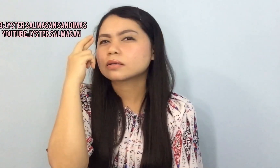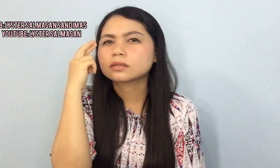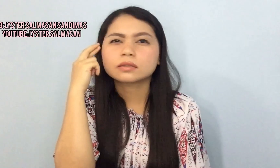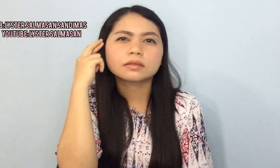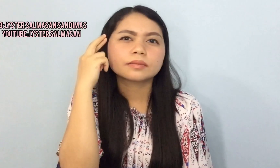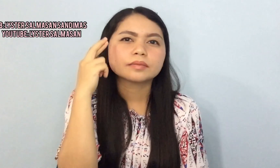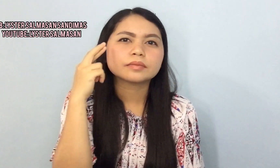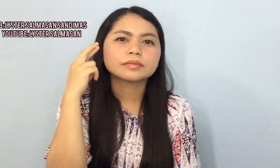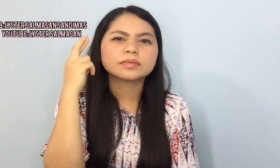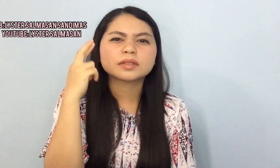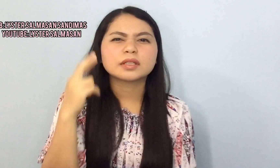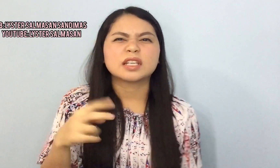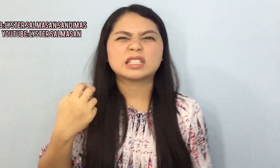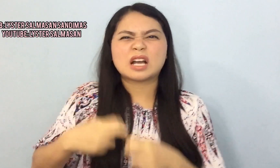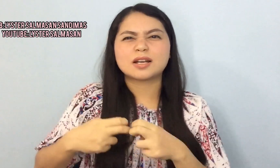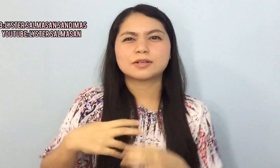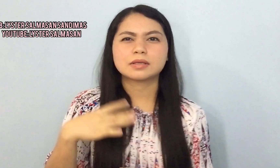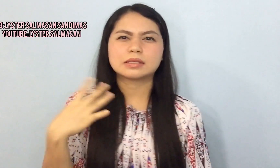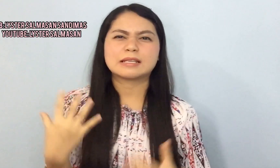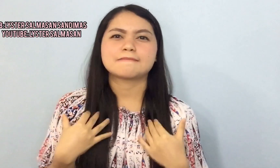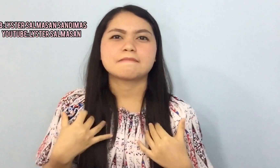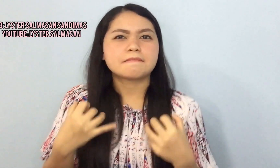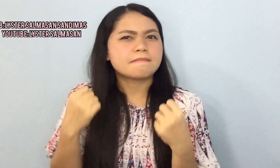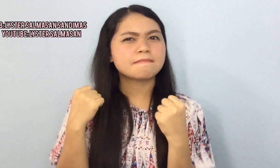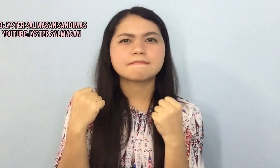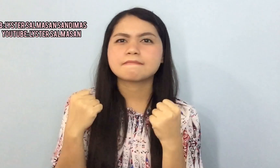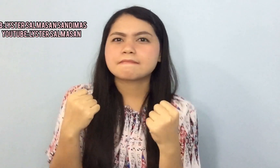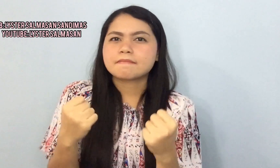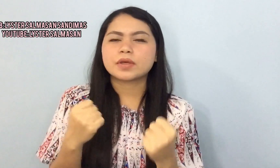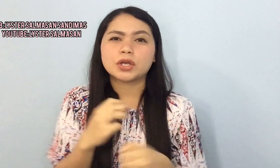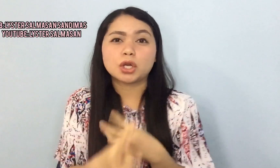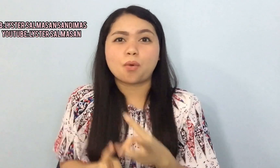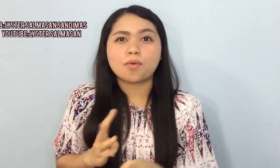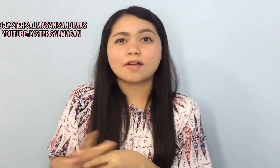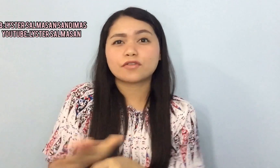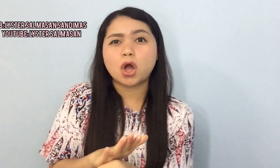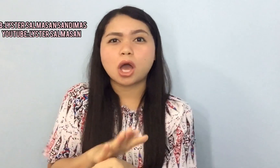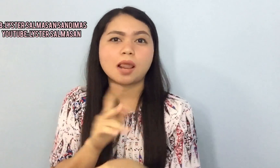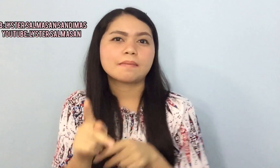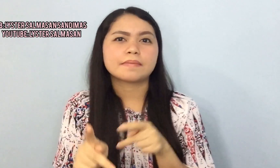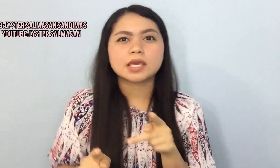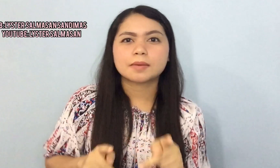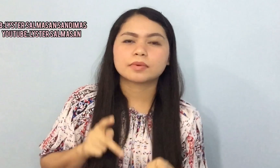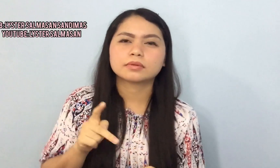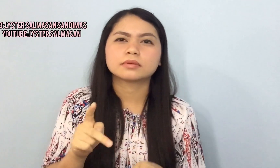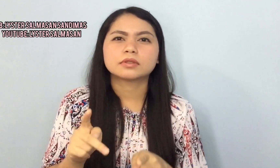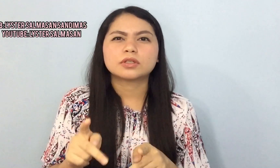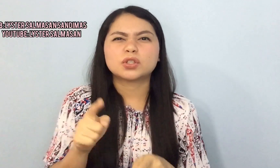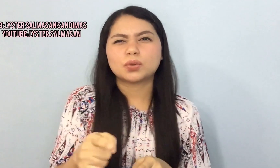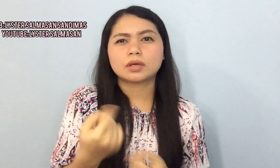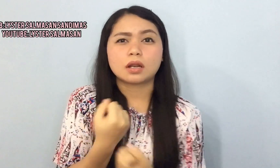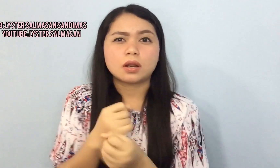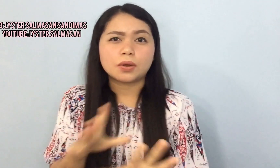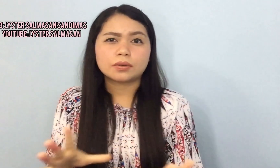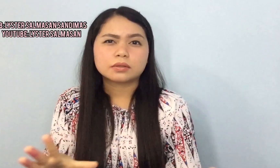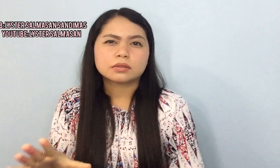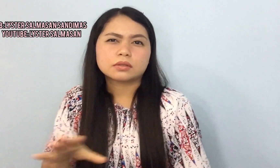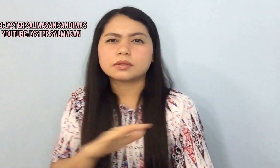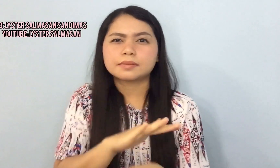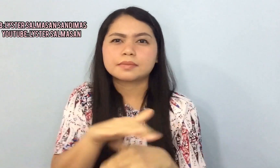realize it's hard to take courage in a world full of people. You can lose sight of